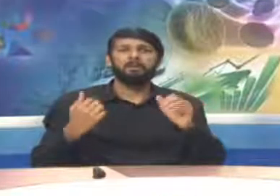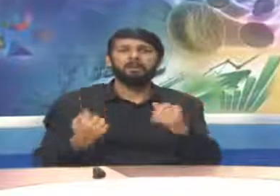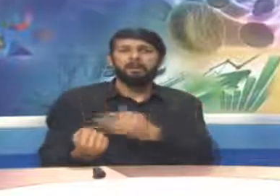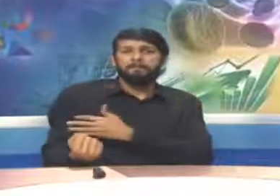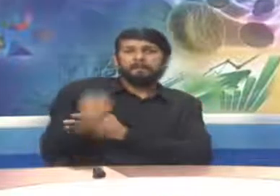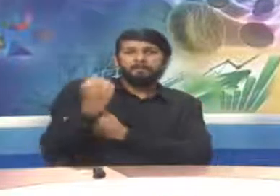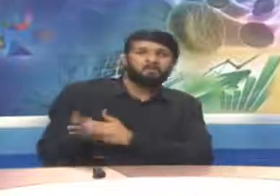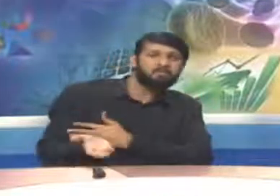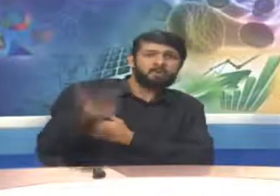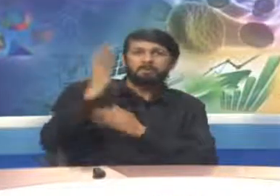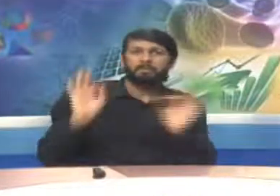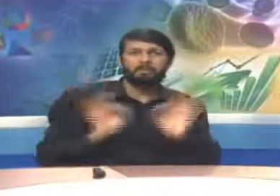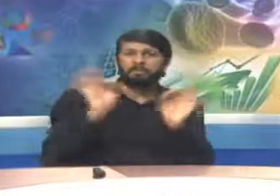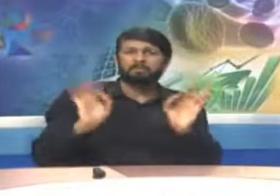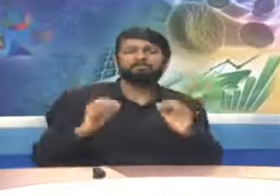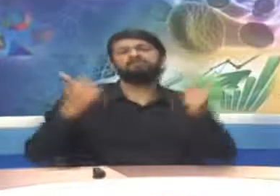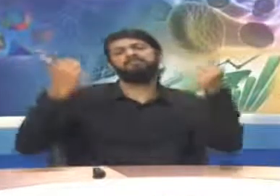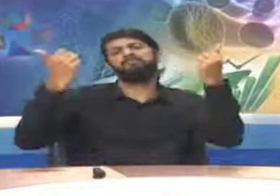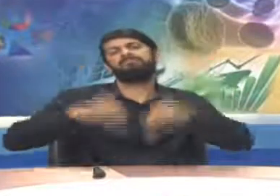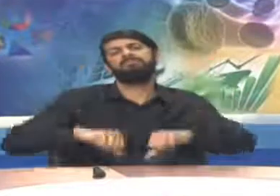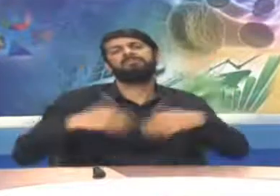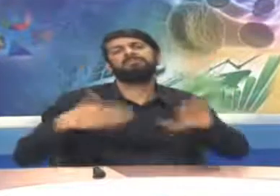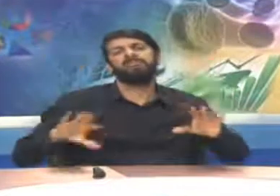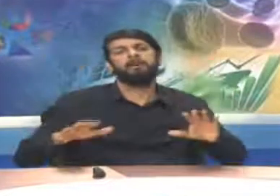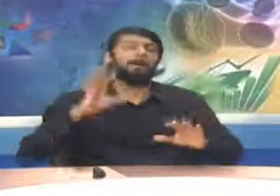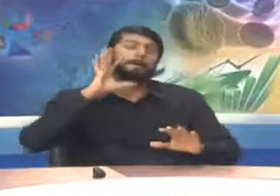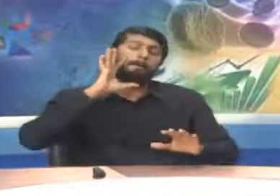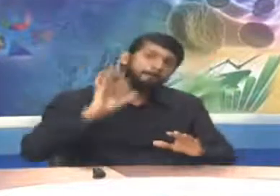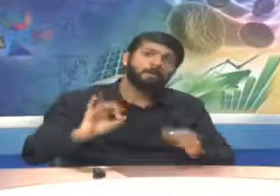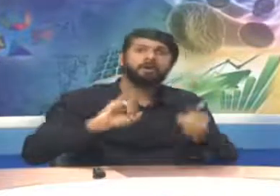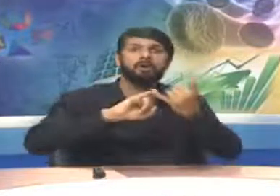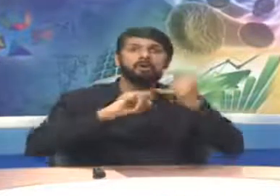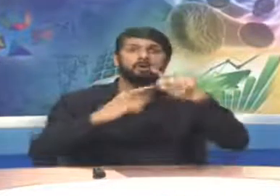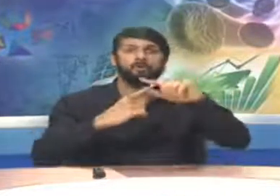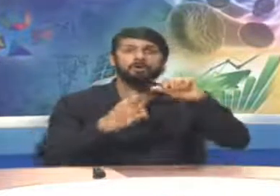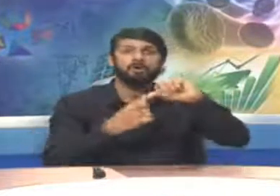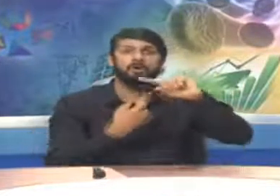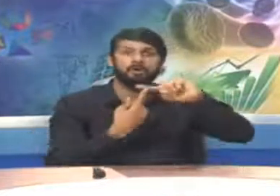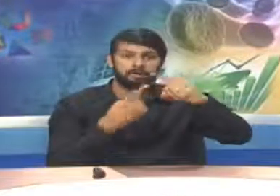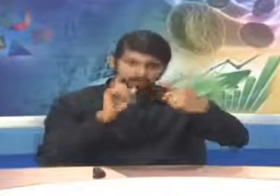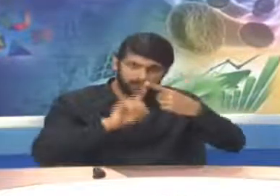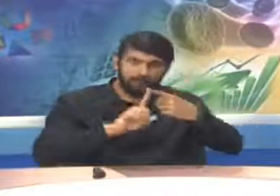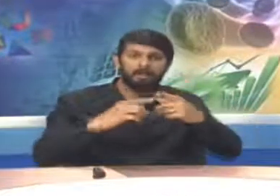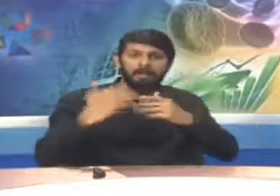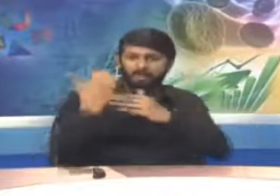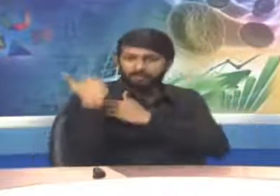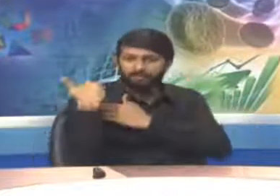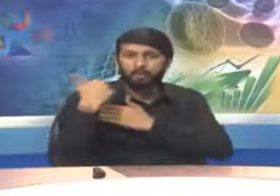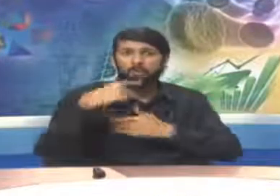They are of opinion that a more powerful